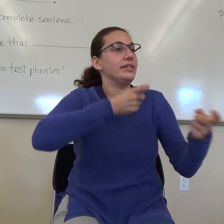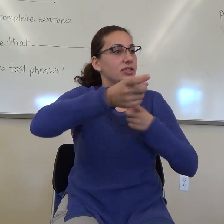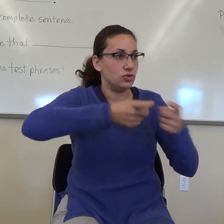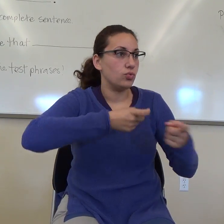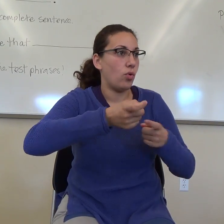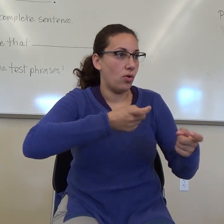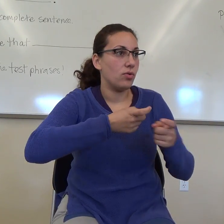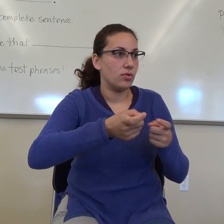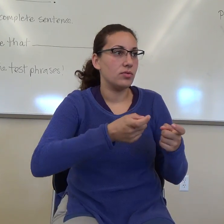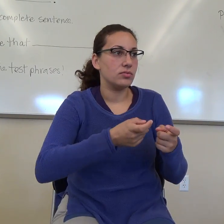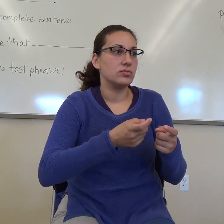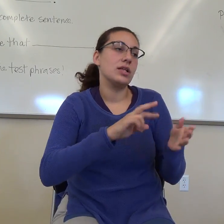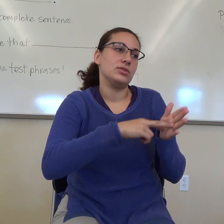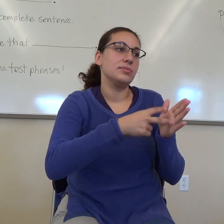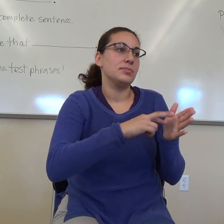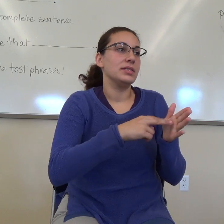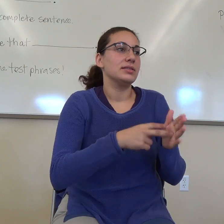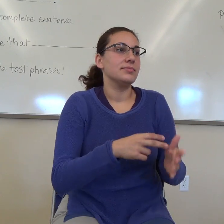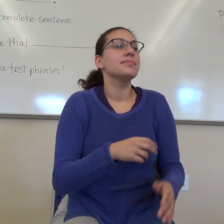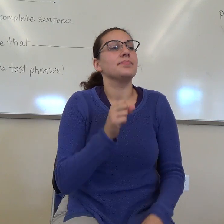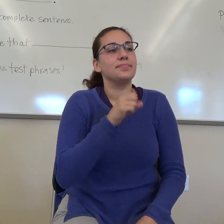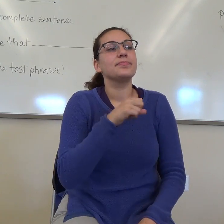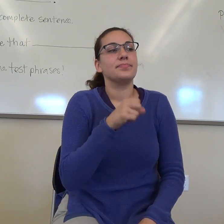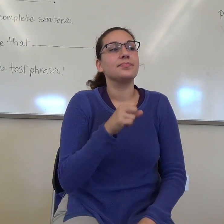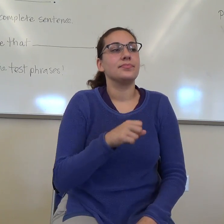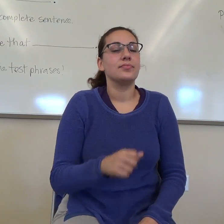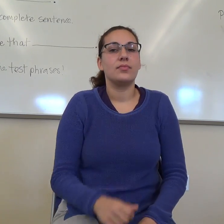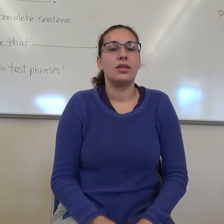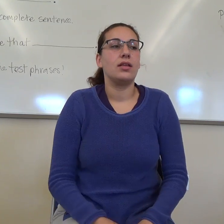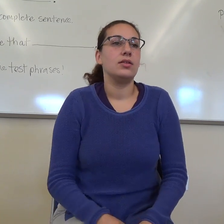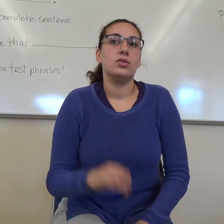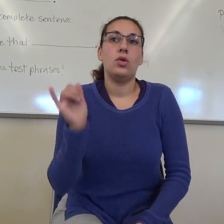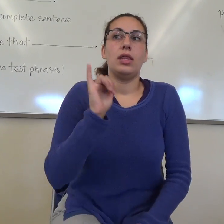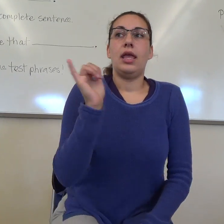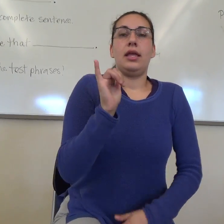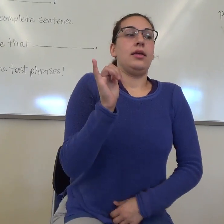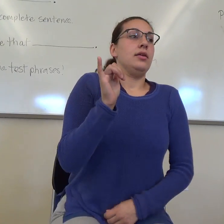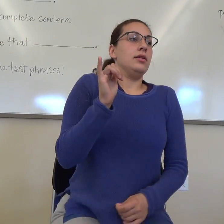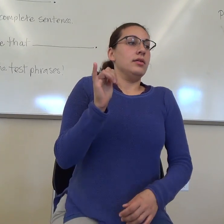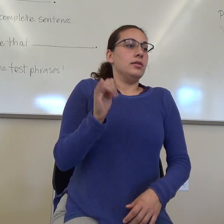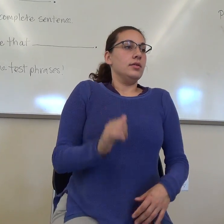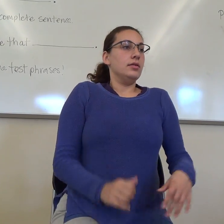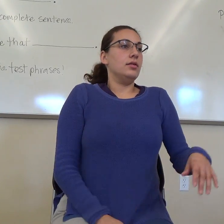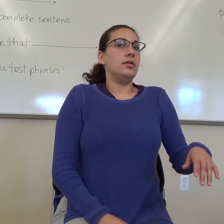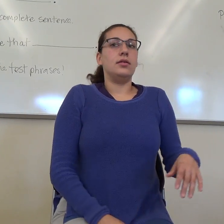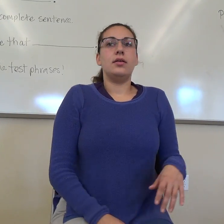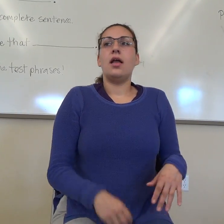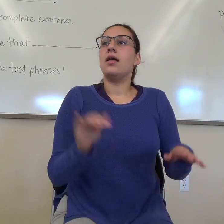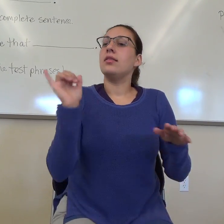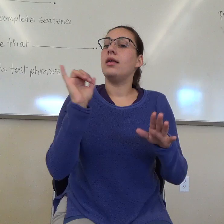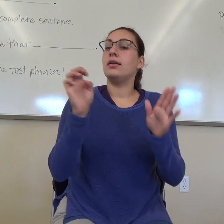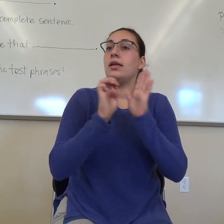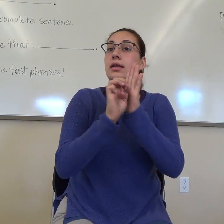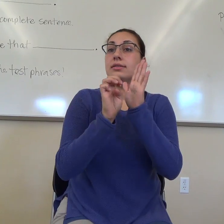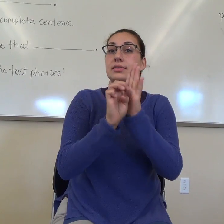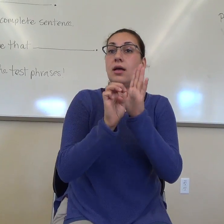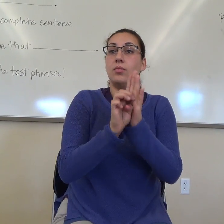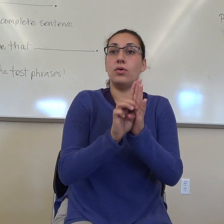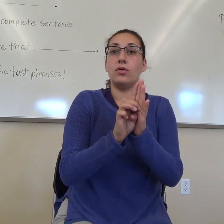over here today, you know, Russia is trying to dominate the Crimea and